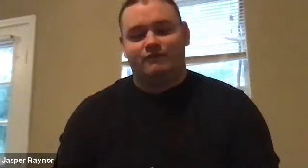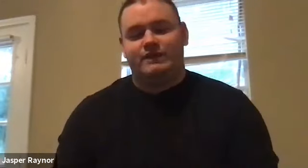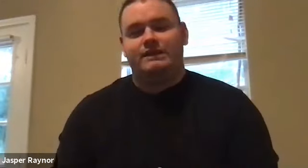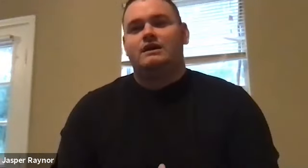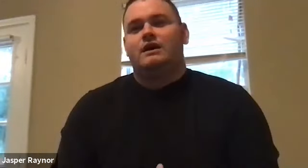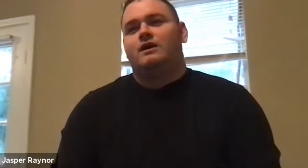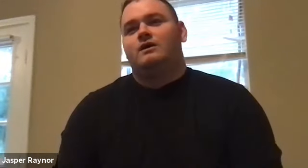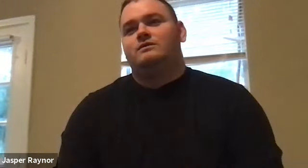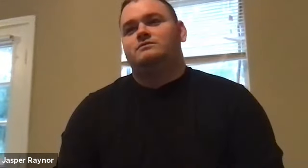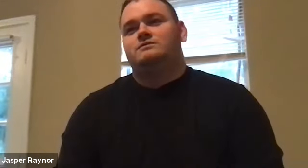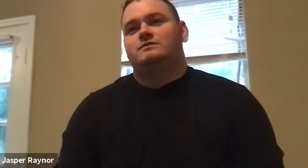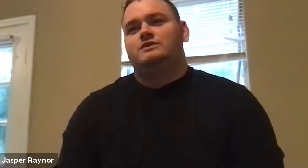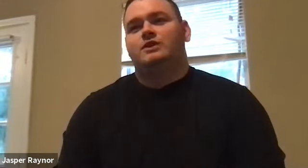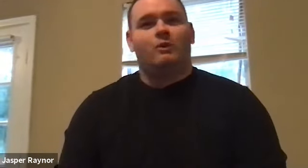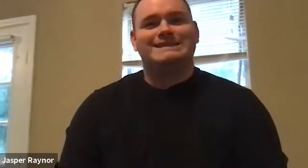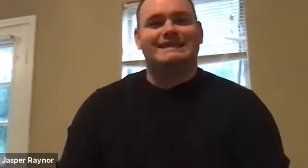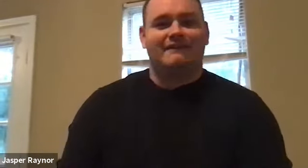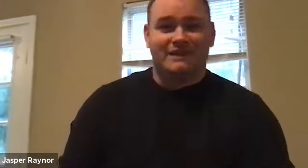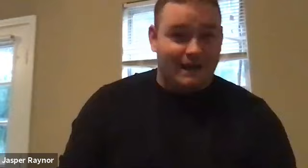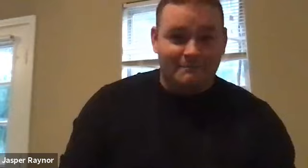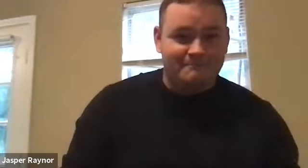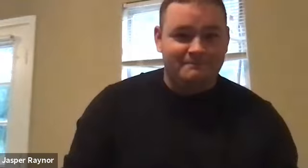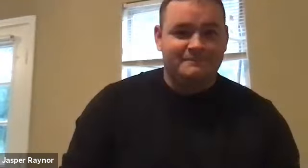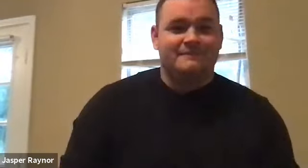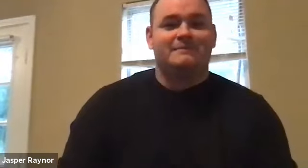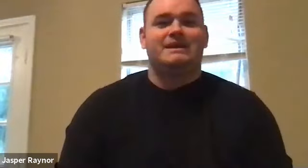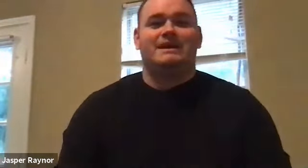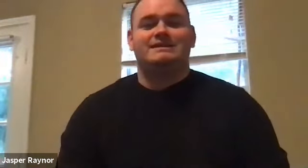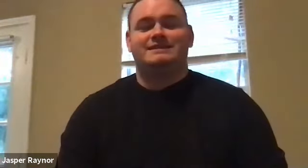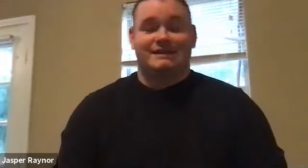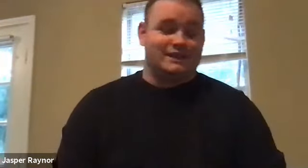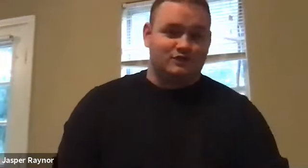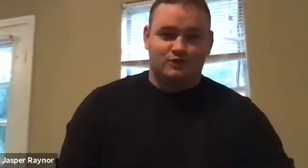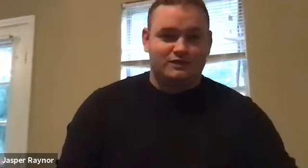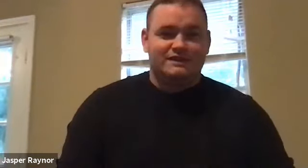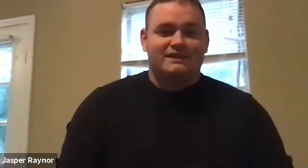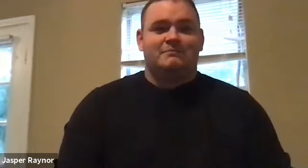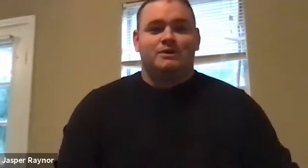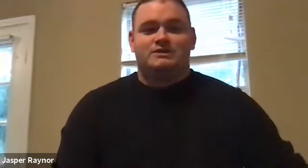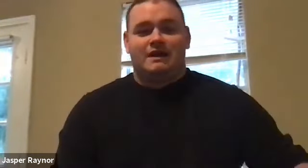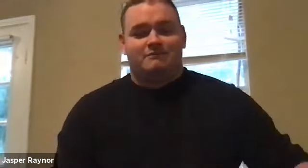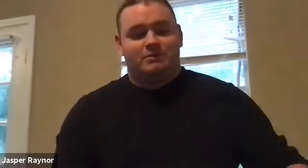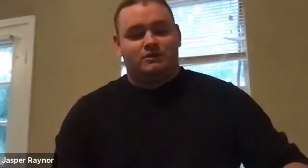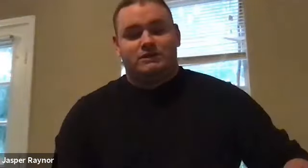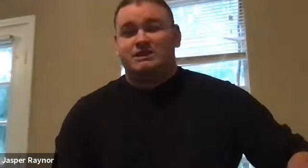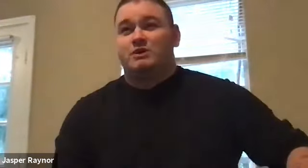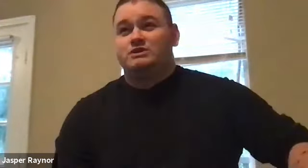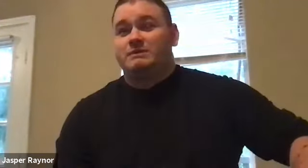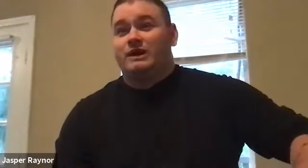different. You don't want to say deaf and dumb because that's not true. Most deaf people, some of the smartest people I